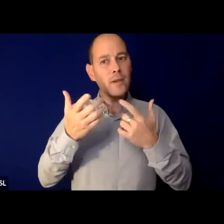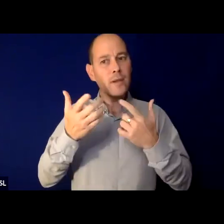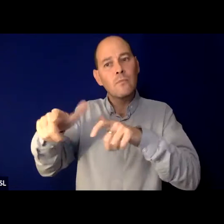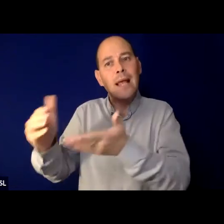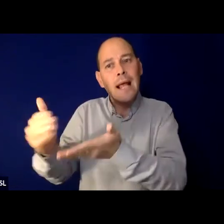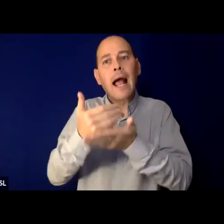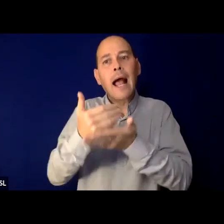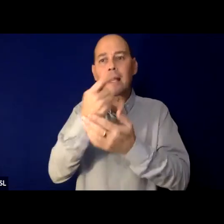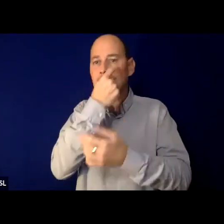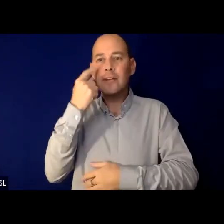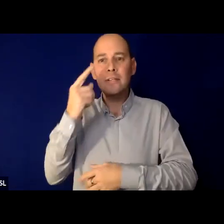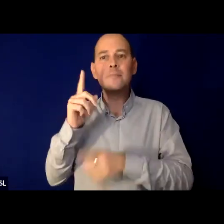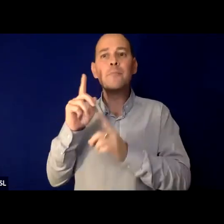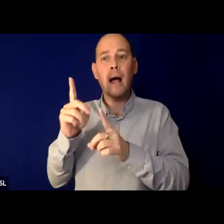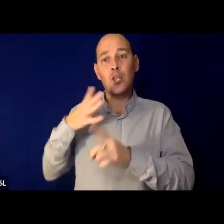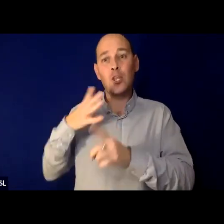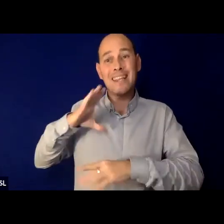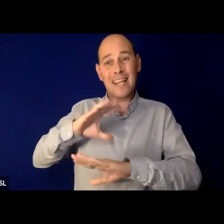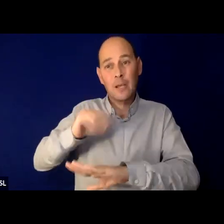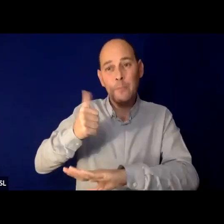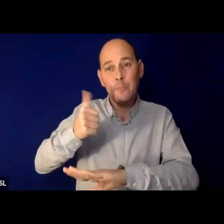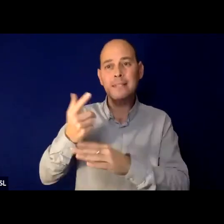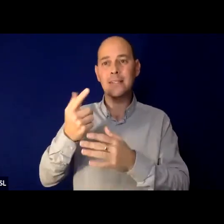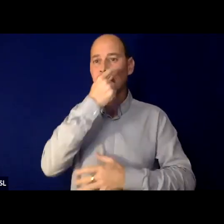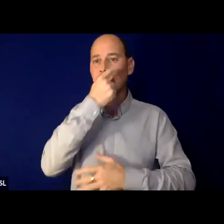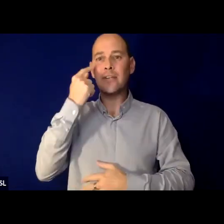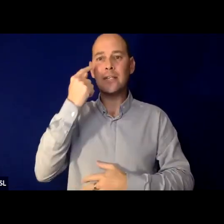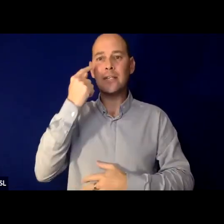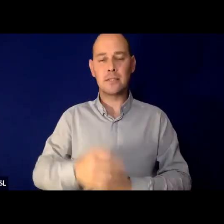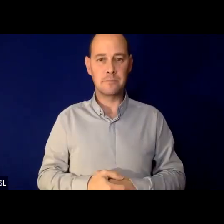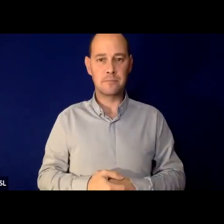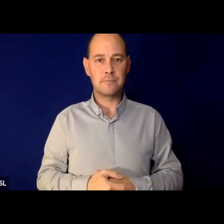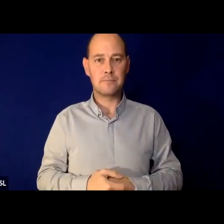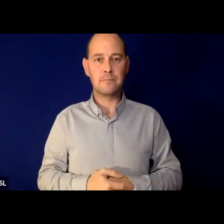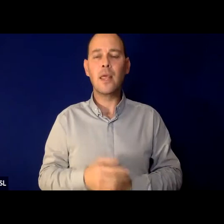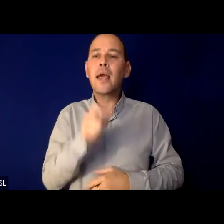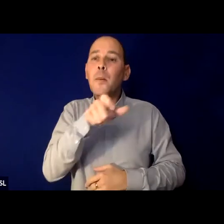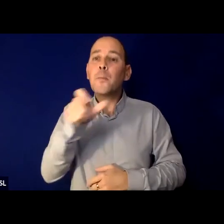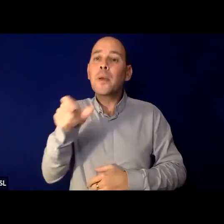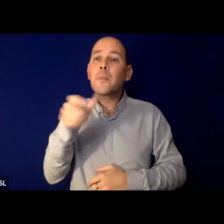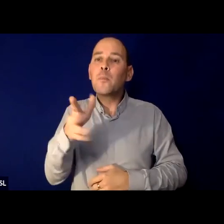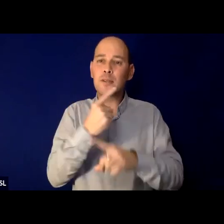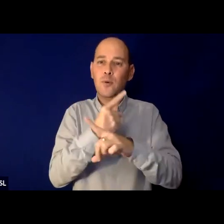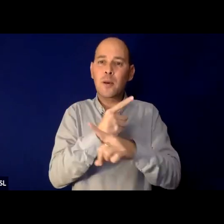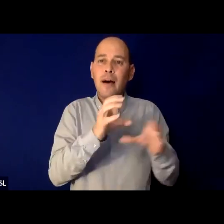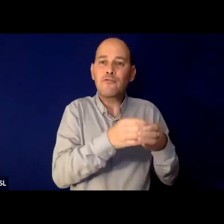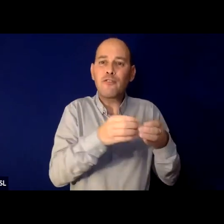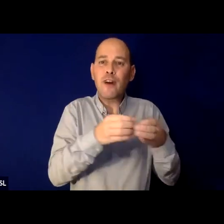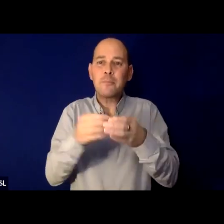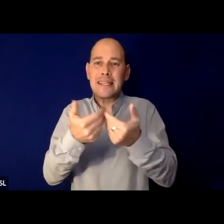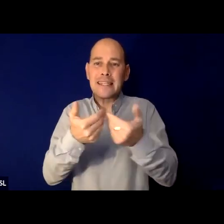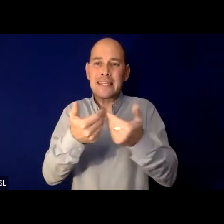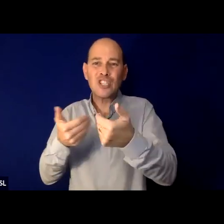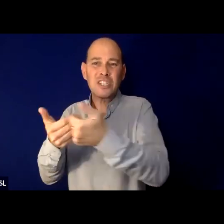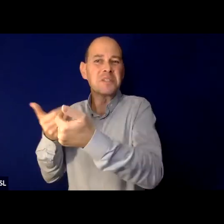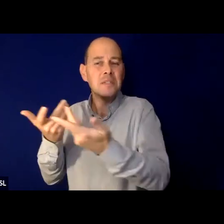different places. I think a lot of folks have talked about the fragmentation already. I think the other thing about the CCAs, and this isn't just another trend